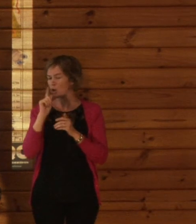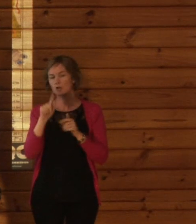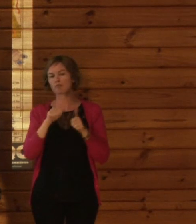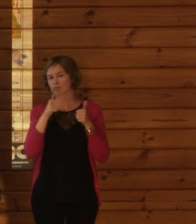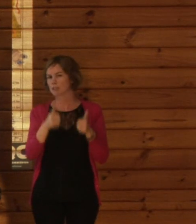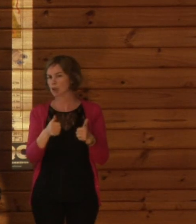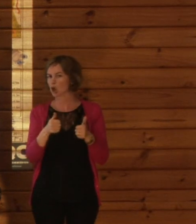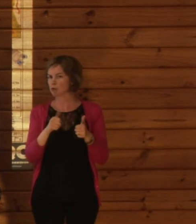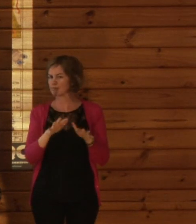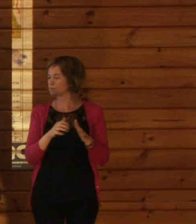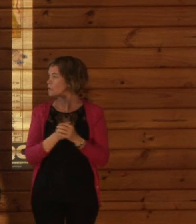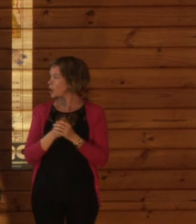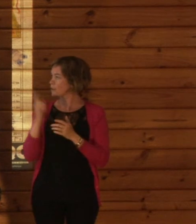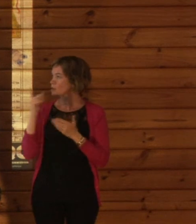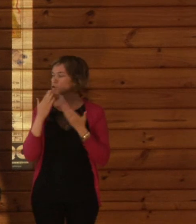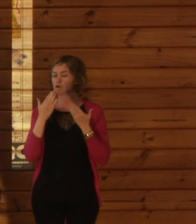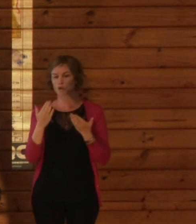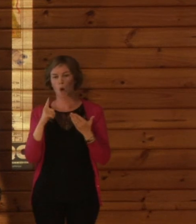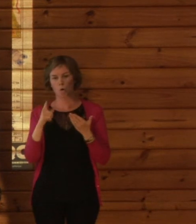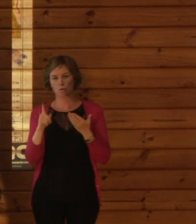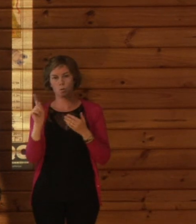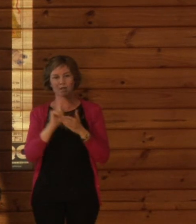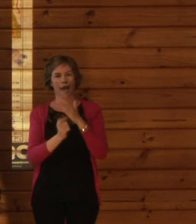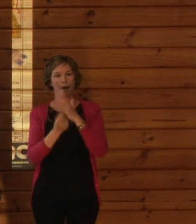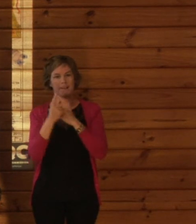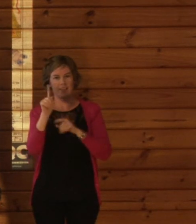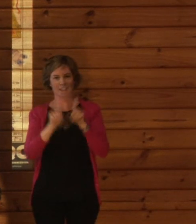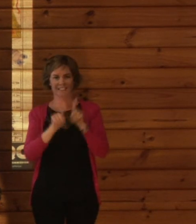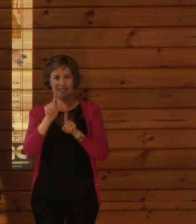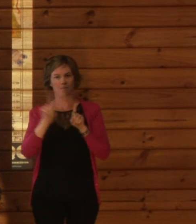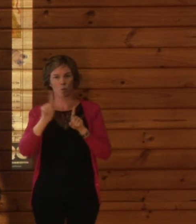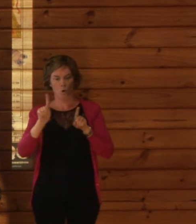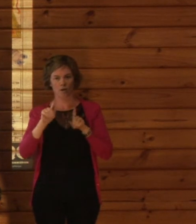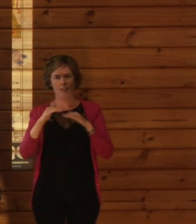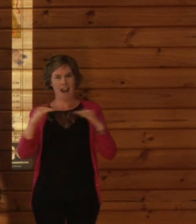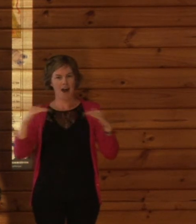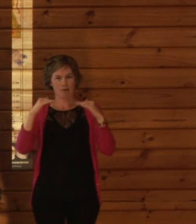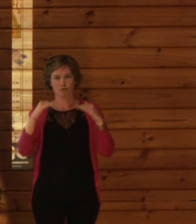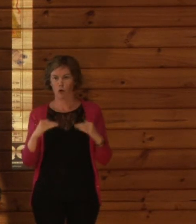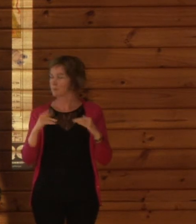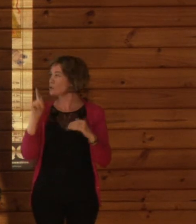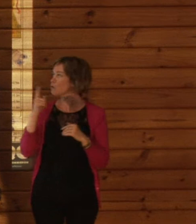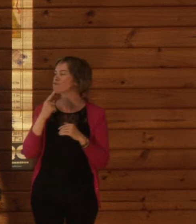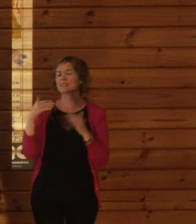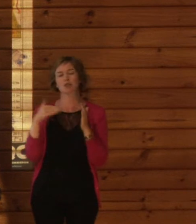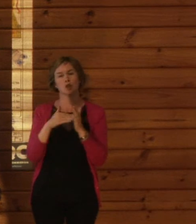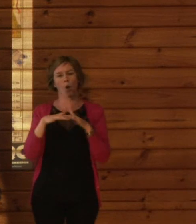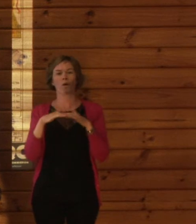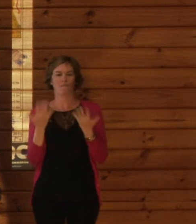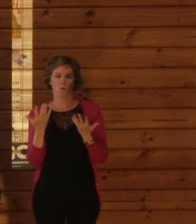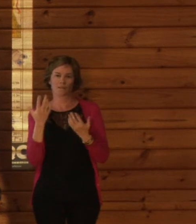settlement that we see across the city, and no surprises. For the most part, the red zone has got the most severe settlement going on. That's more than half a